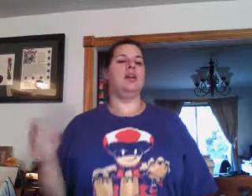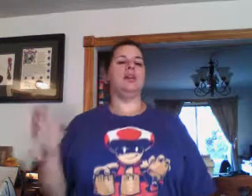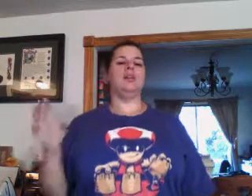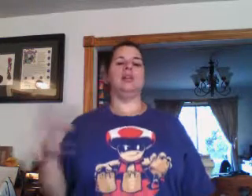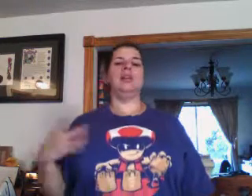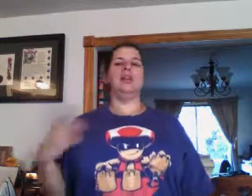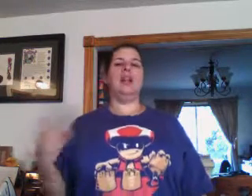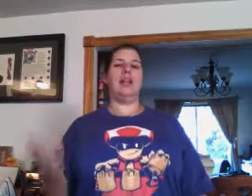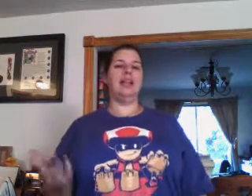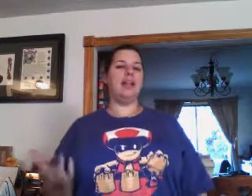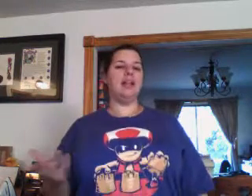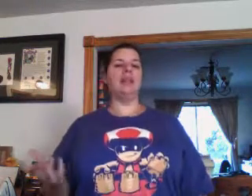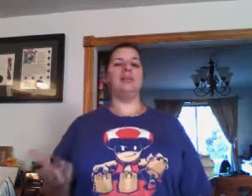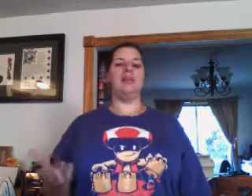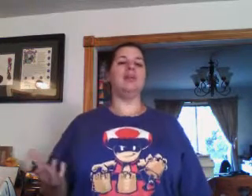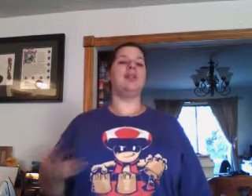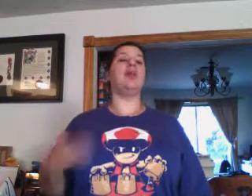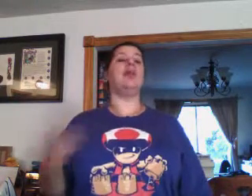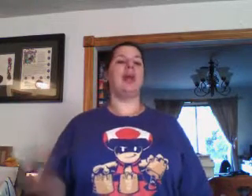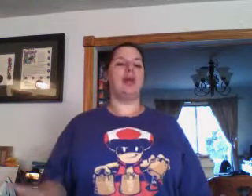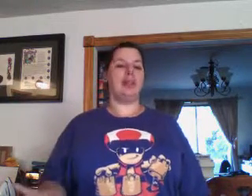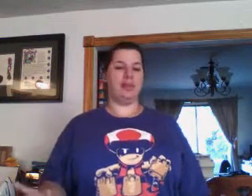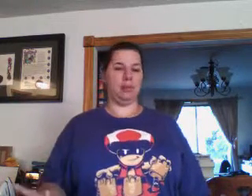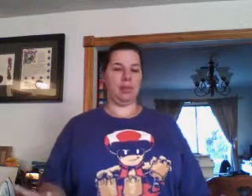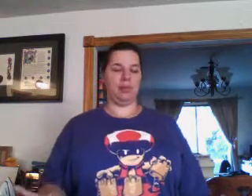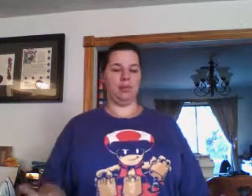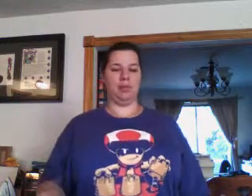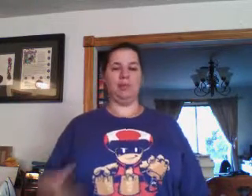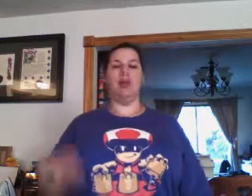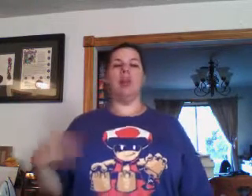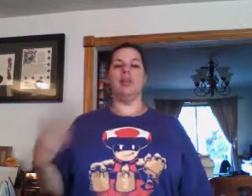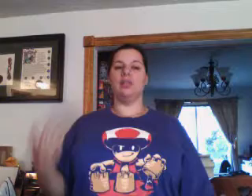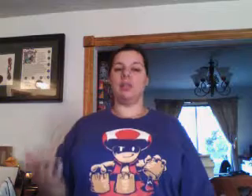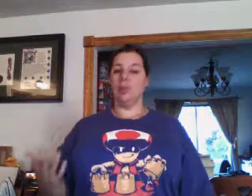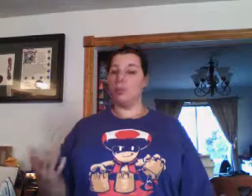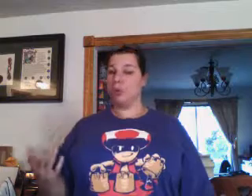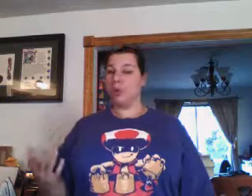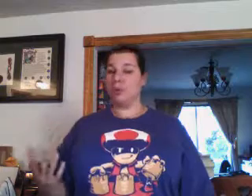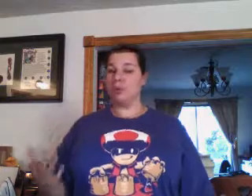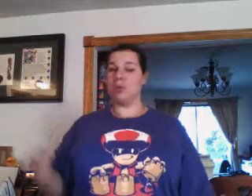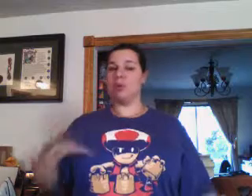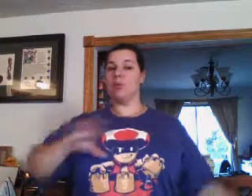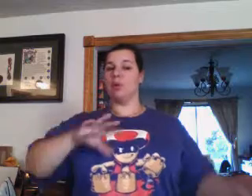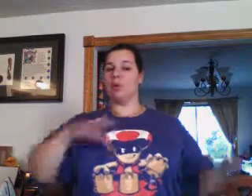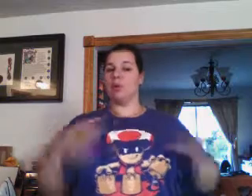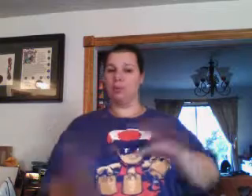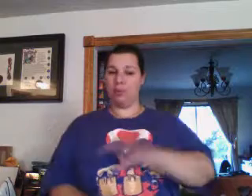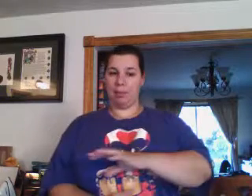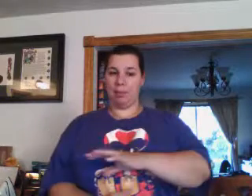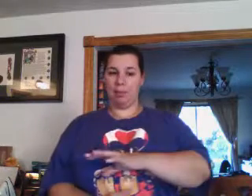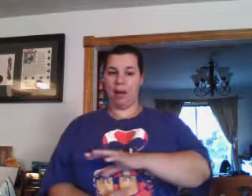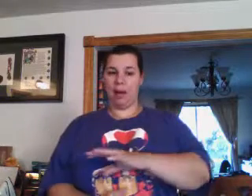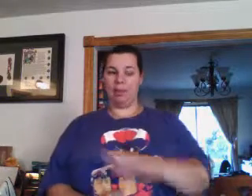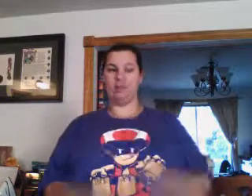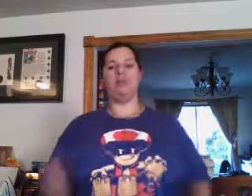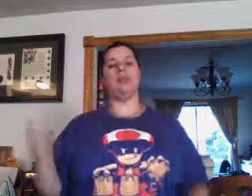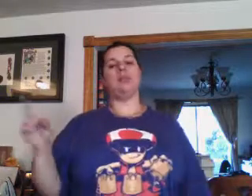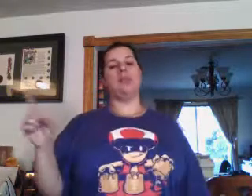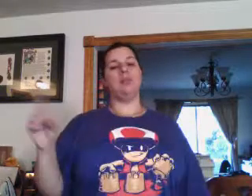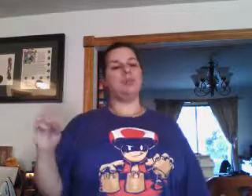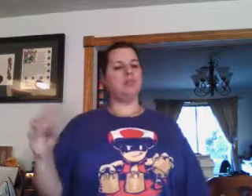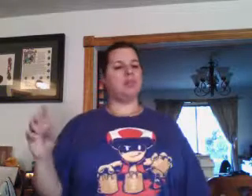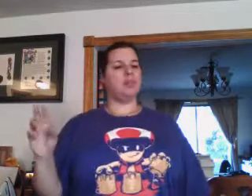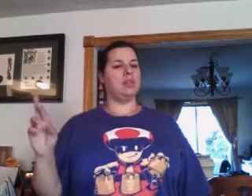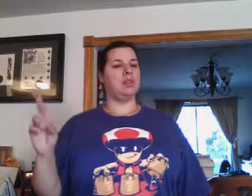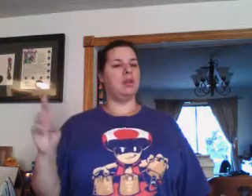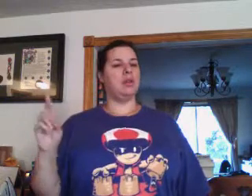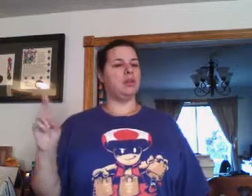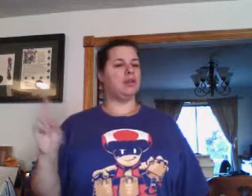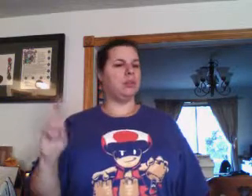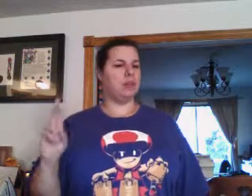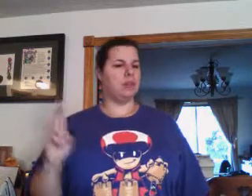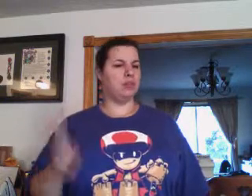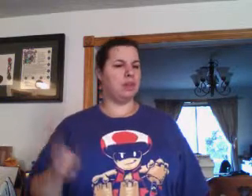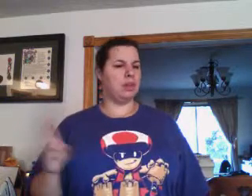So in English, we would say, where is the restroom? There's no to be verb. We're going to flip it around. So,